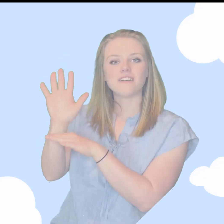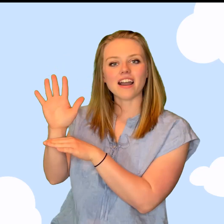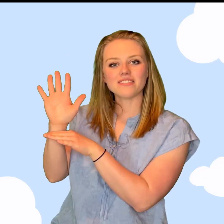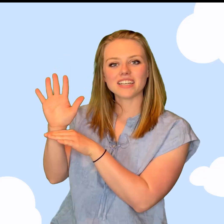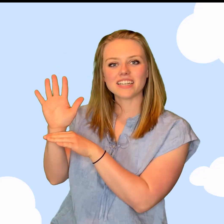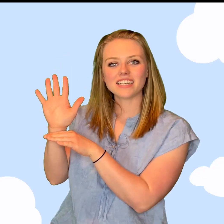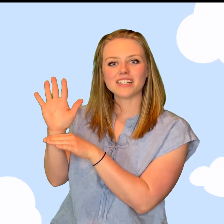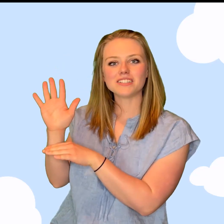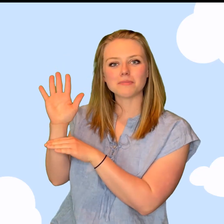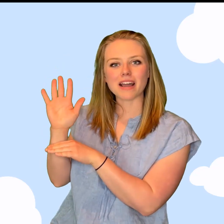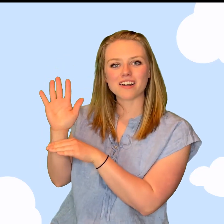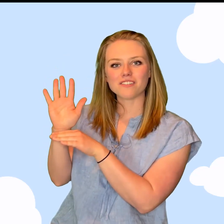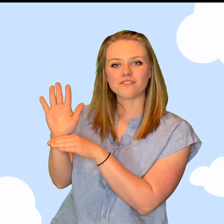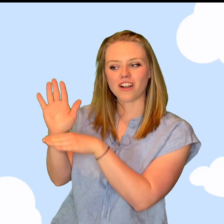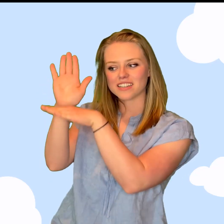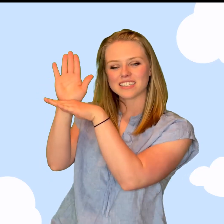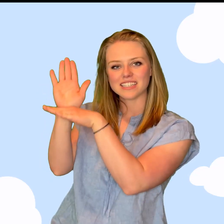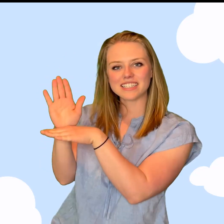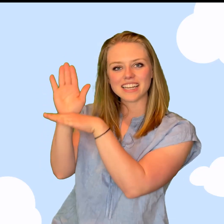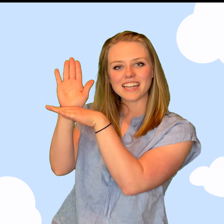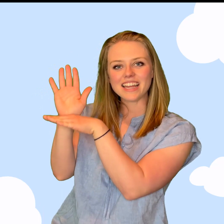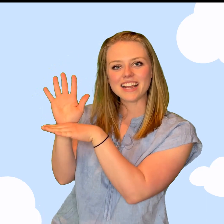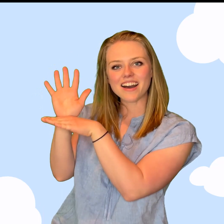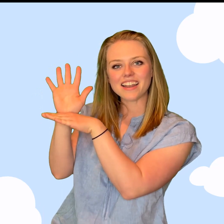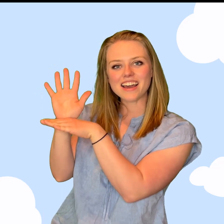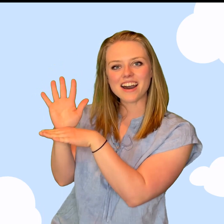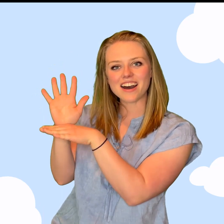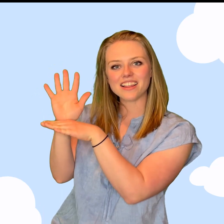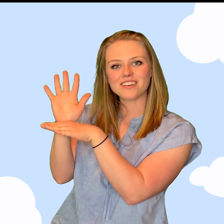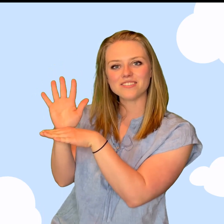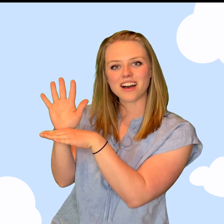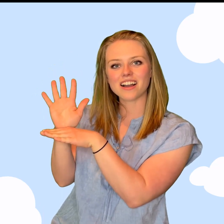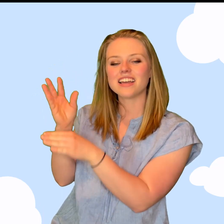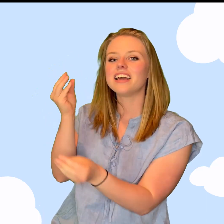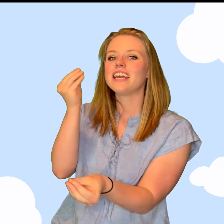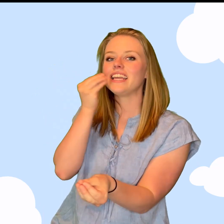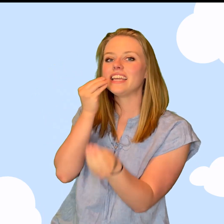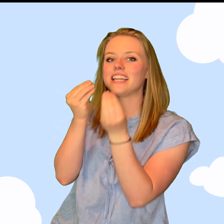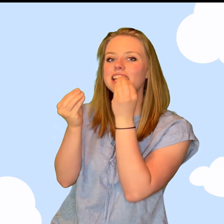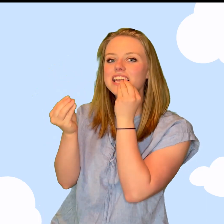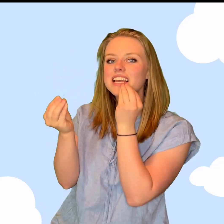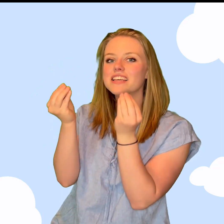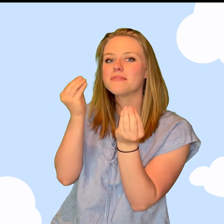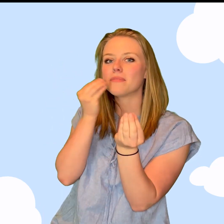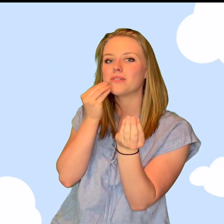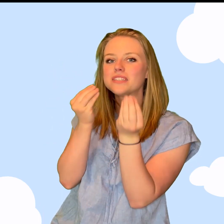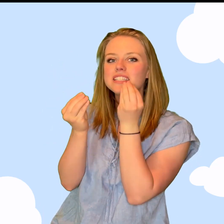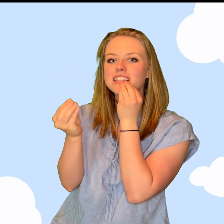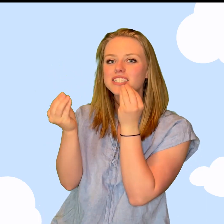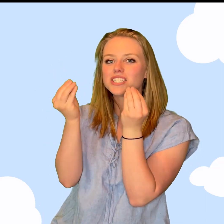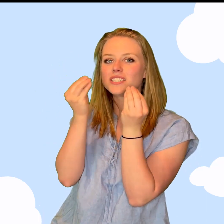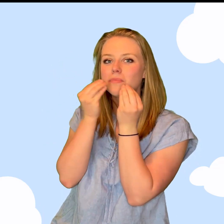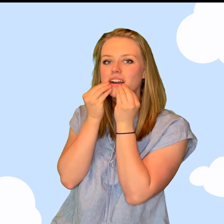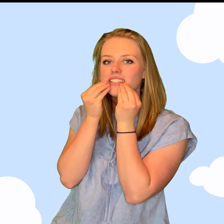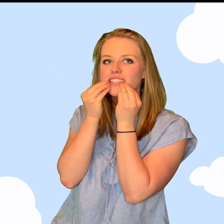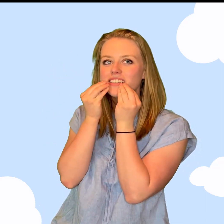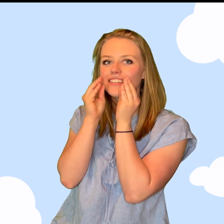5 little speckled frogs sitting on a hollow log, eating the most delicious bugs.